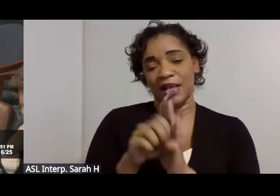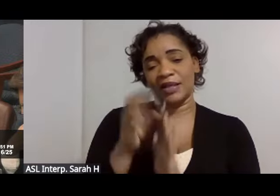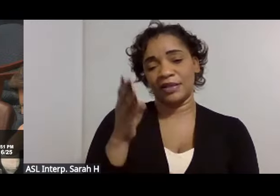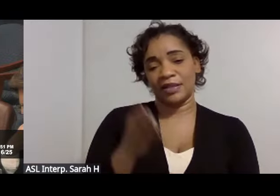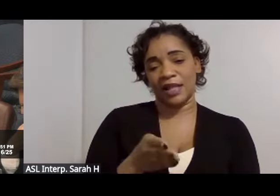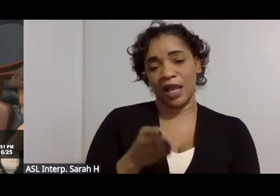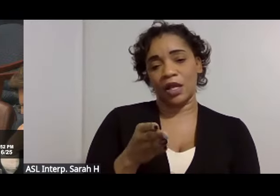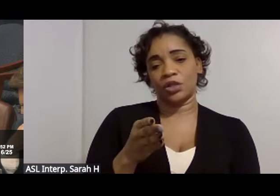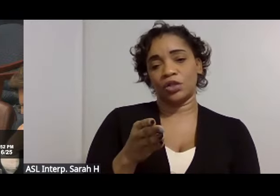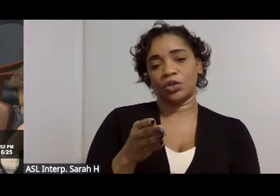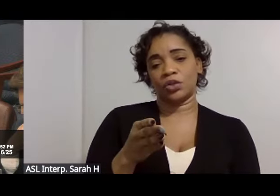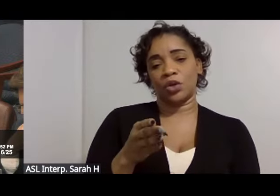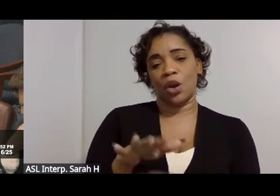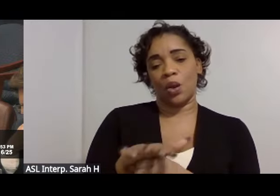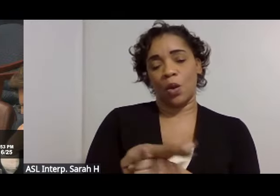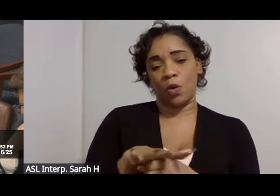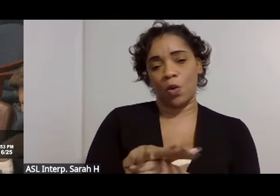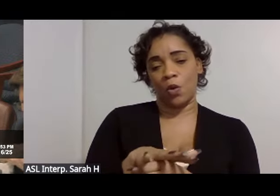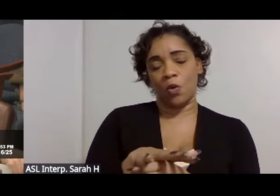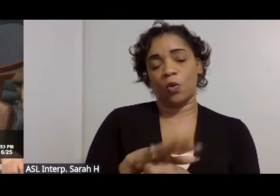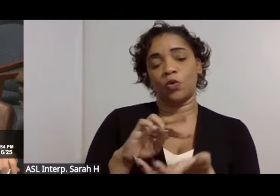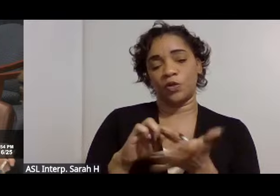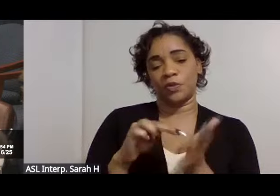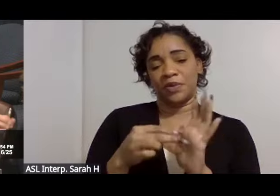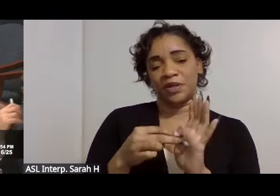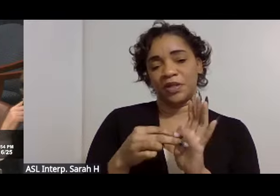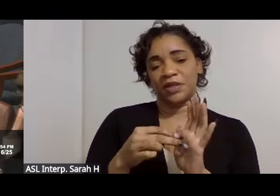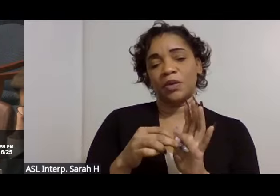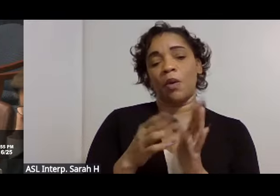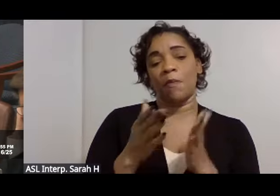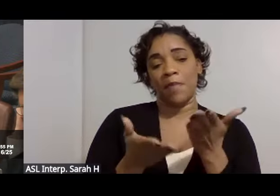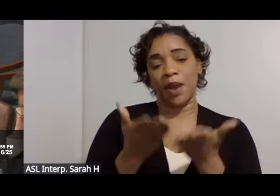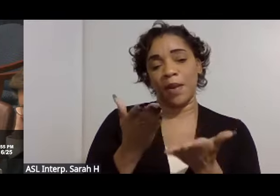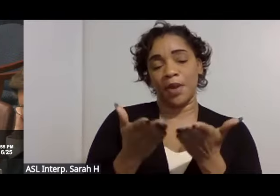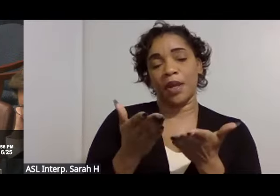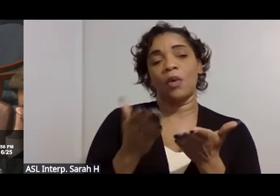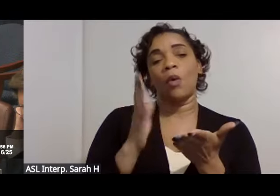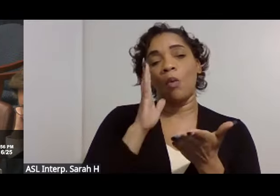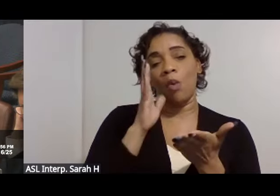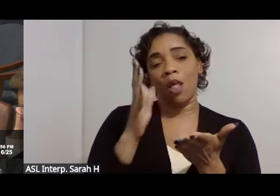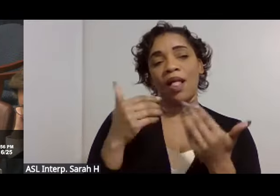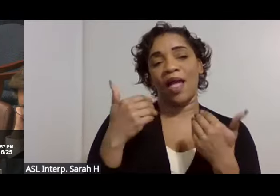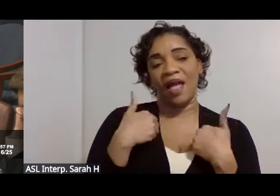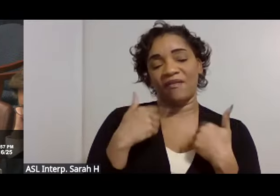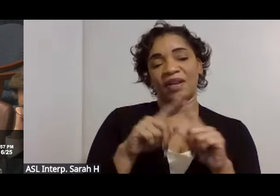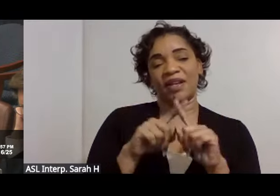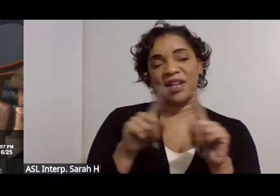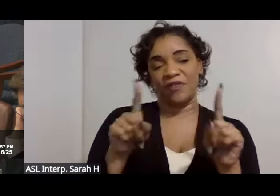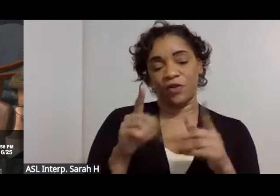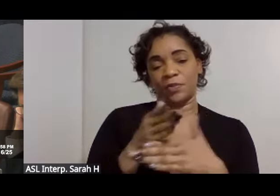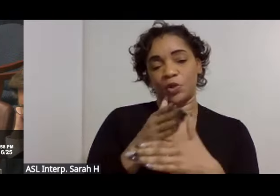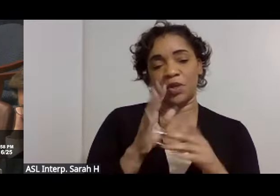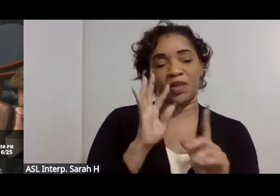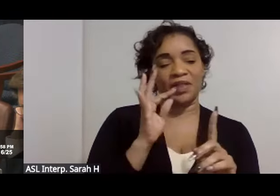kind of signifies that there may at one point be a difference between federal and state / local.